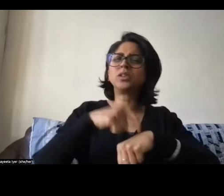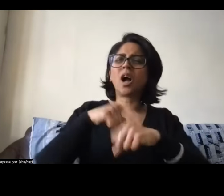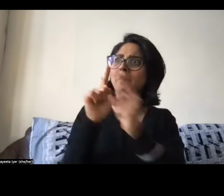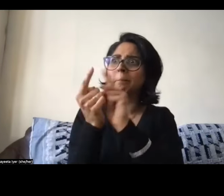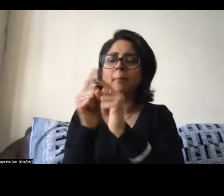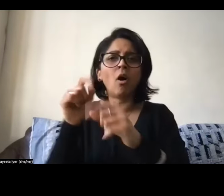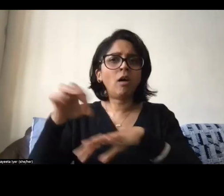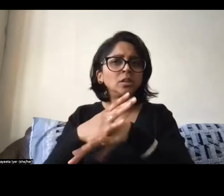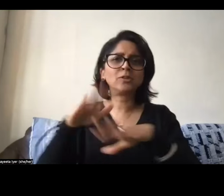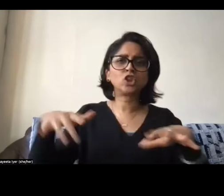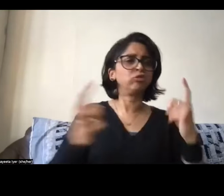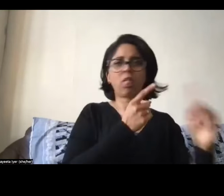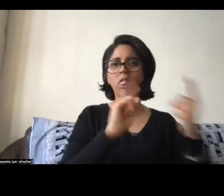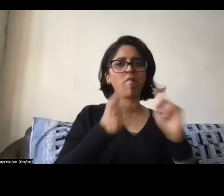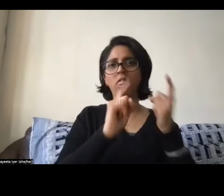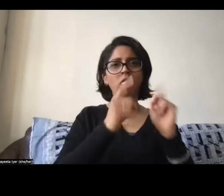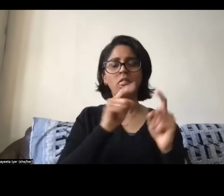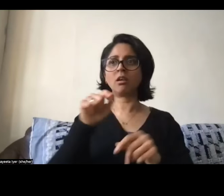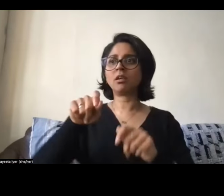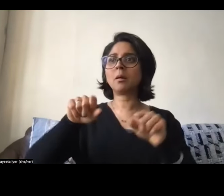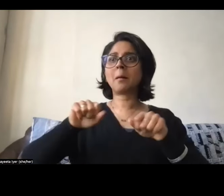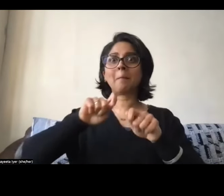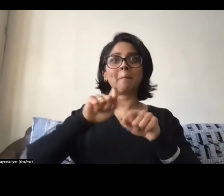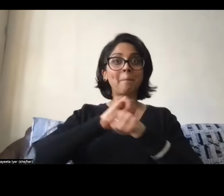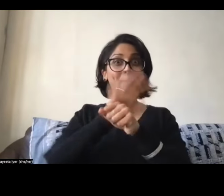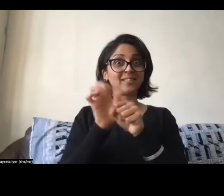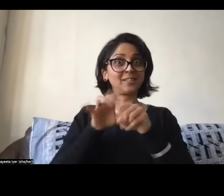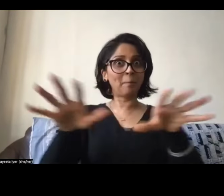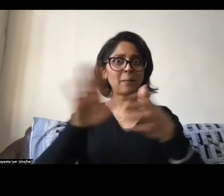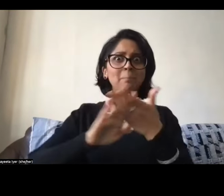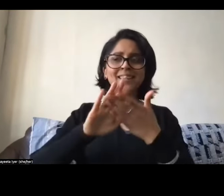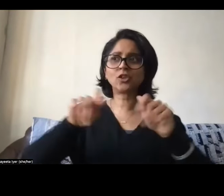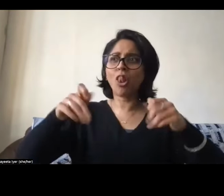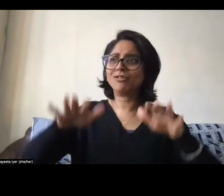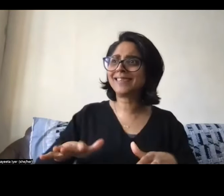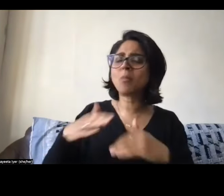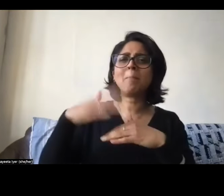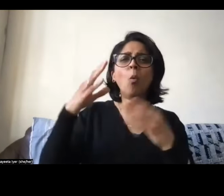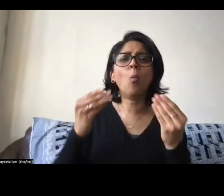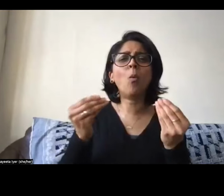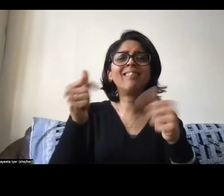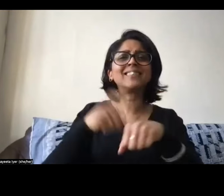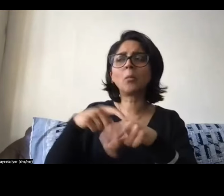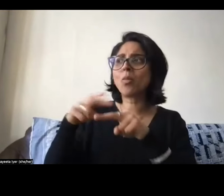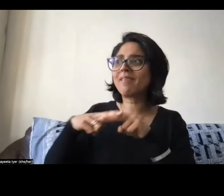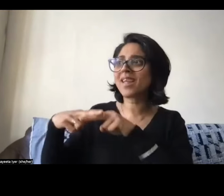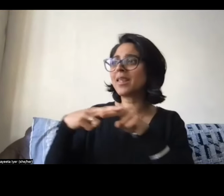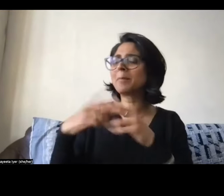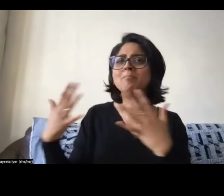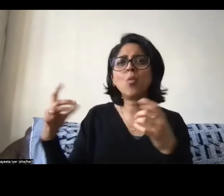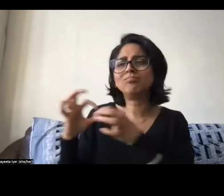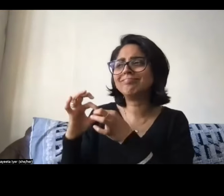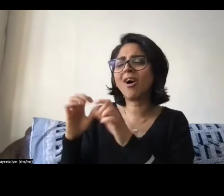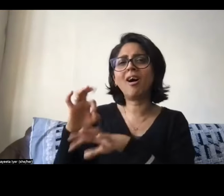this treadmill all the time. I had no time to meet people, no time to do anything. And the pandemic meant that I had